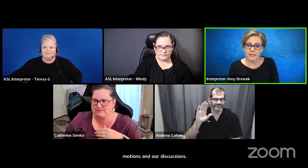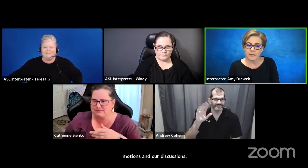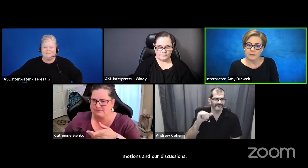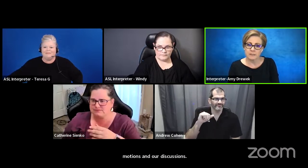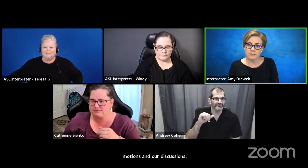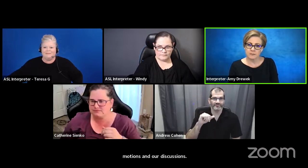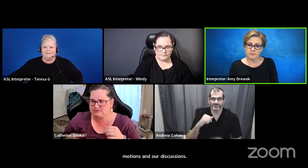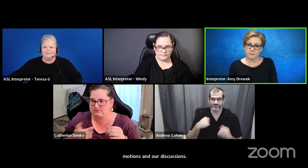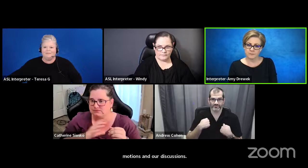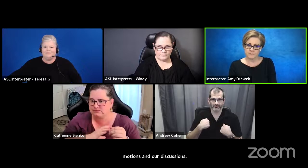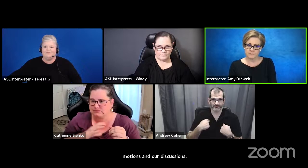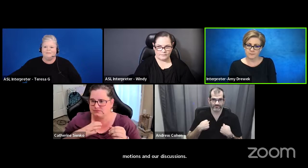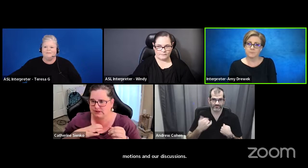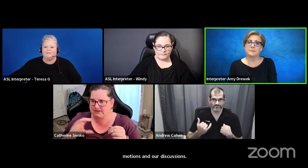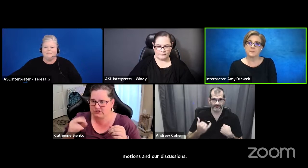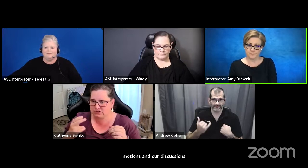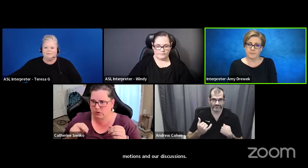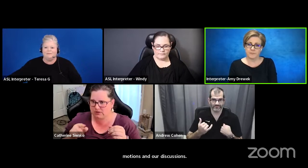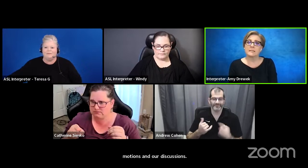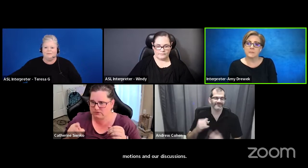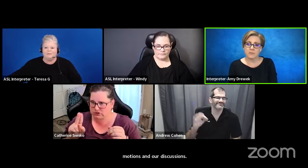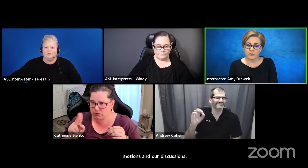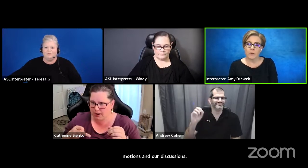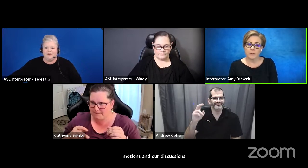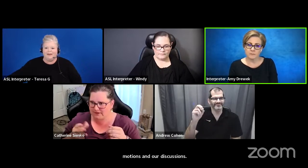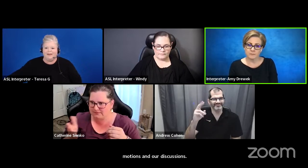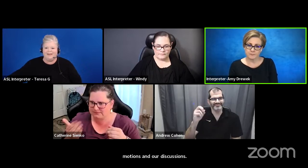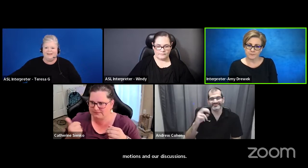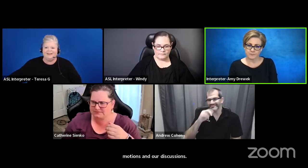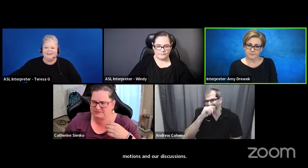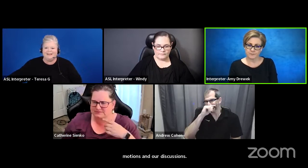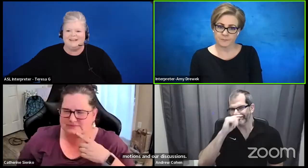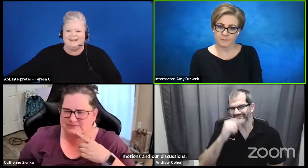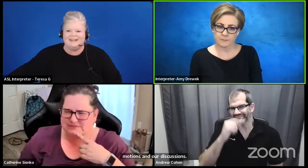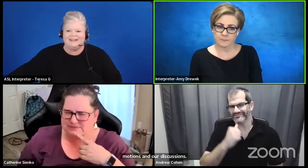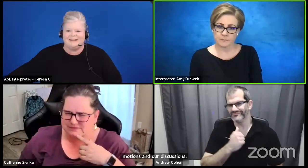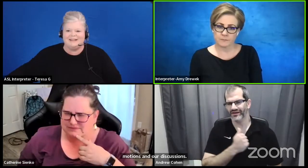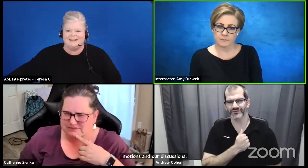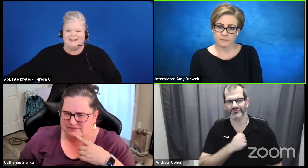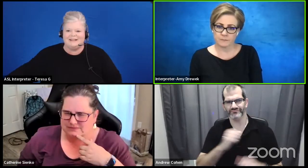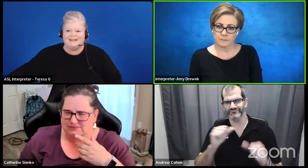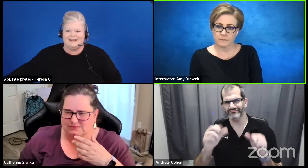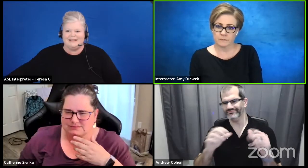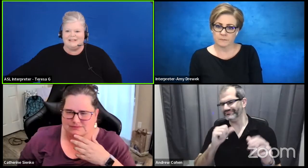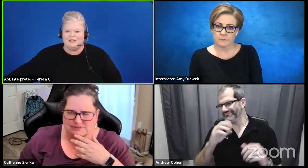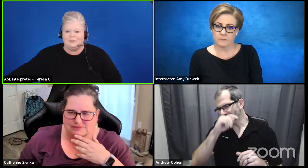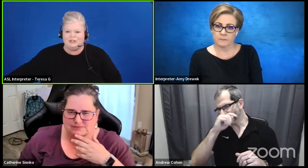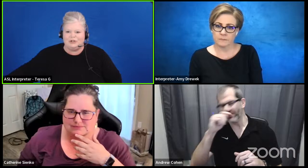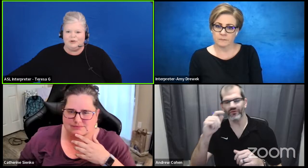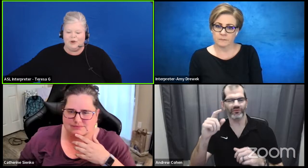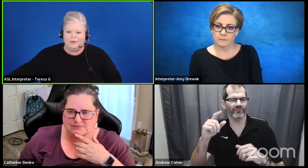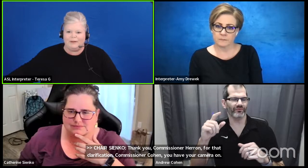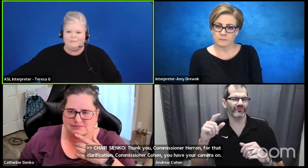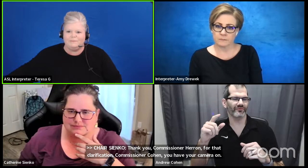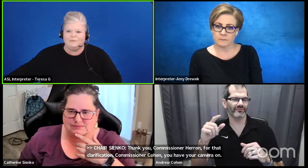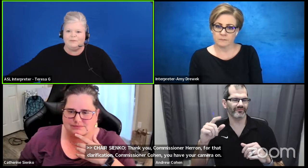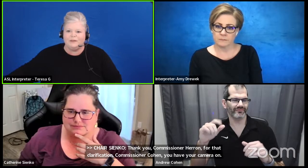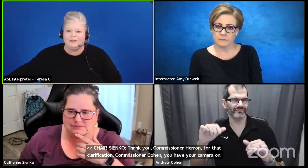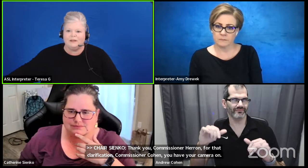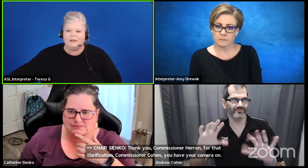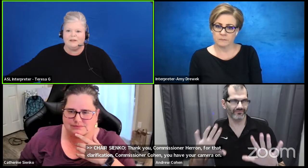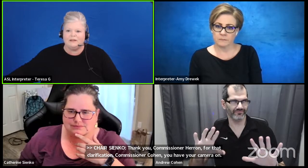Commissioner Goodstein, you'll be next. Yes, Commissioner Okay. Cohen. This is Commissioner Cohen.